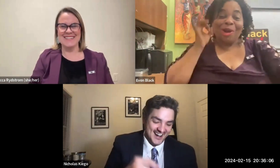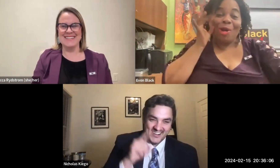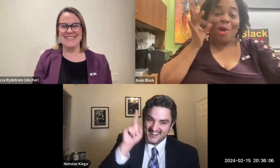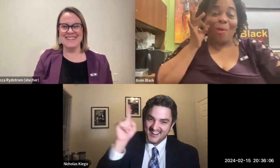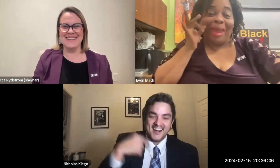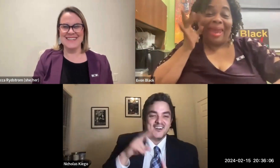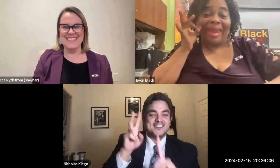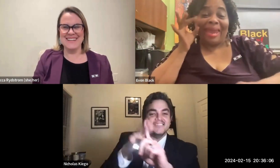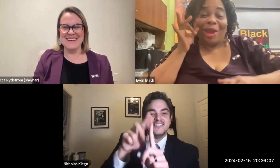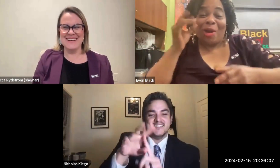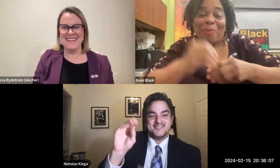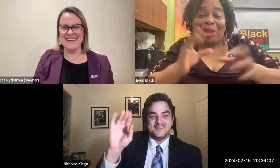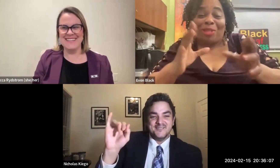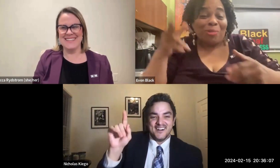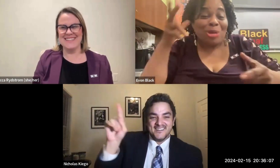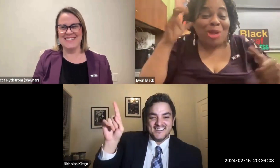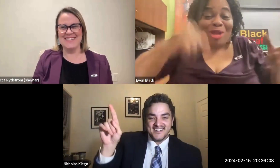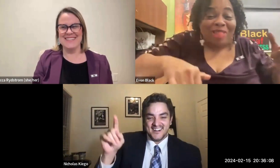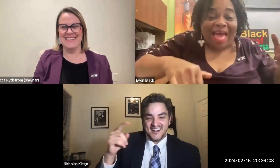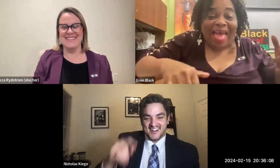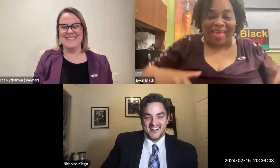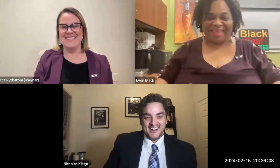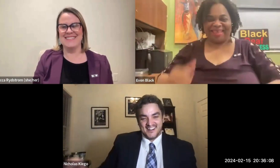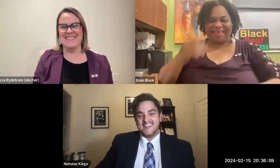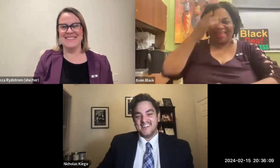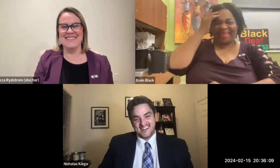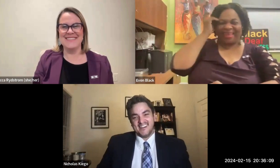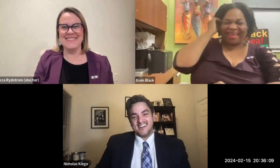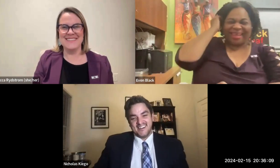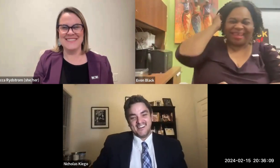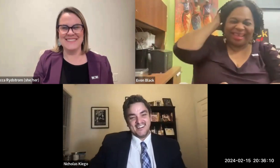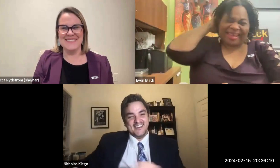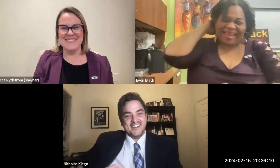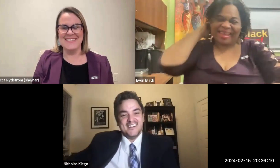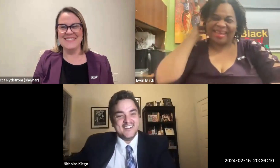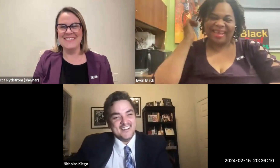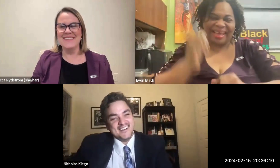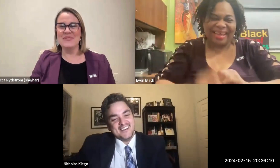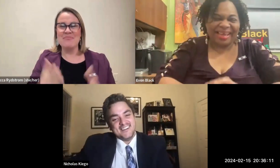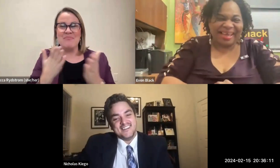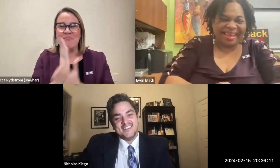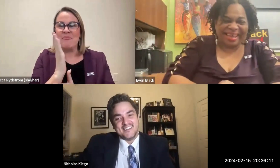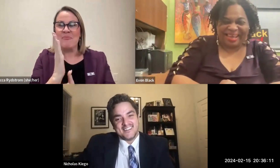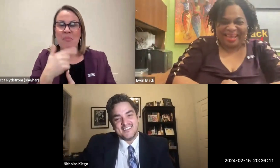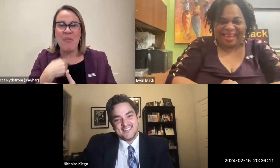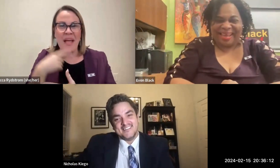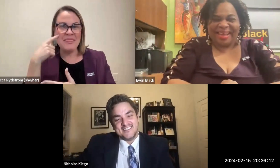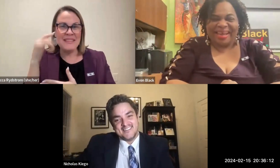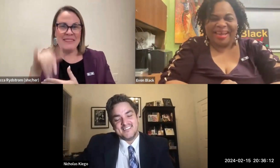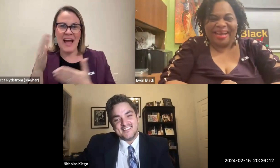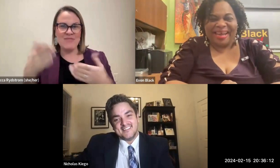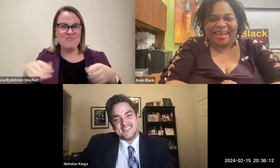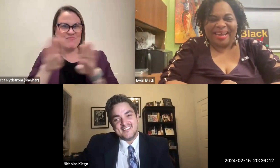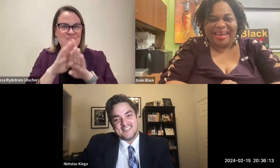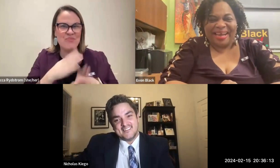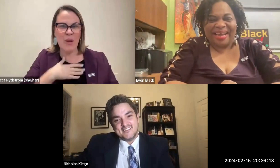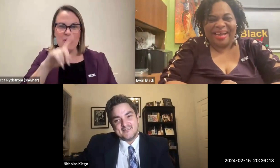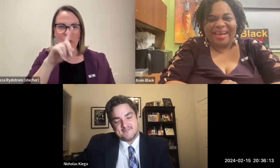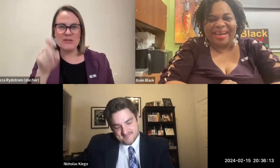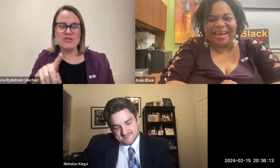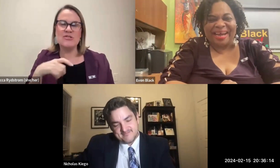has put out there. Nick has got a job to do. Kubi Rashid, are you in the room? Provost Rashid, are you down with